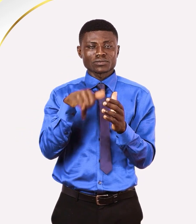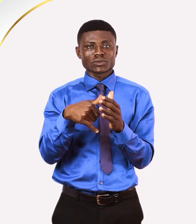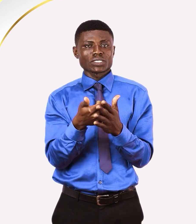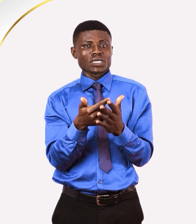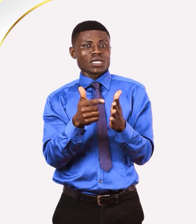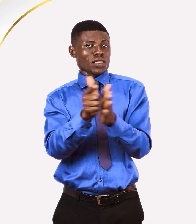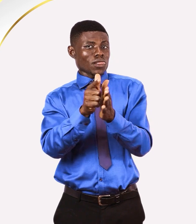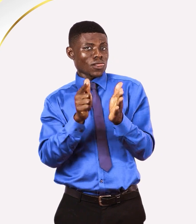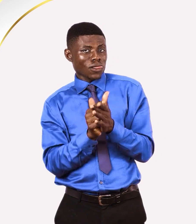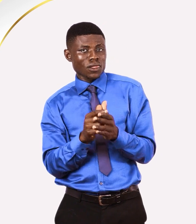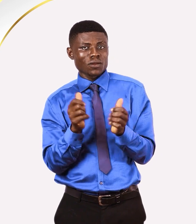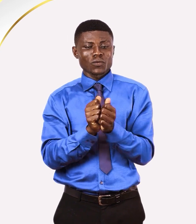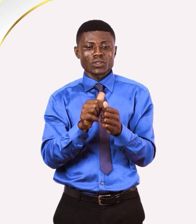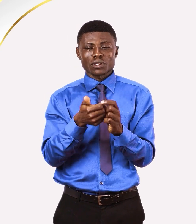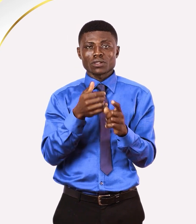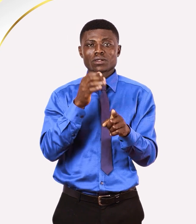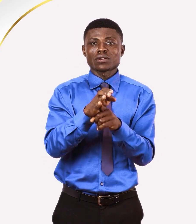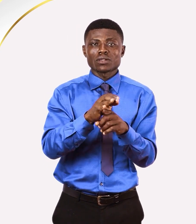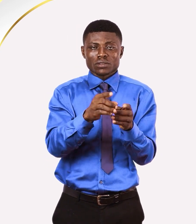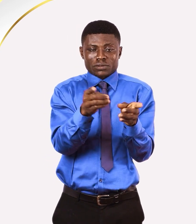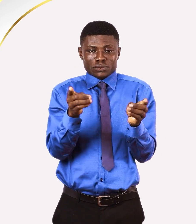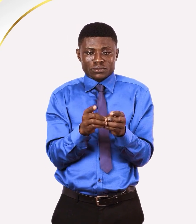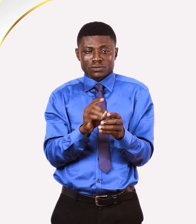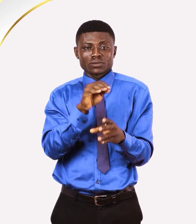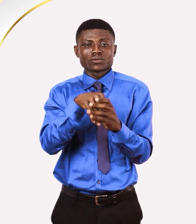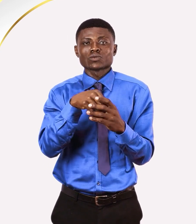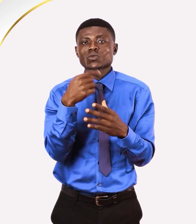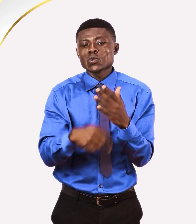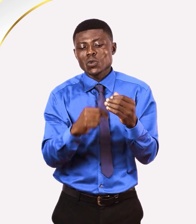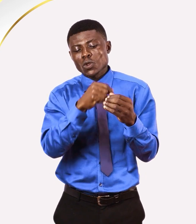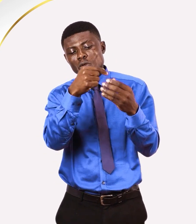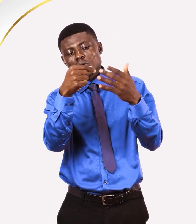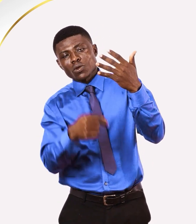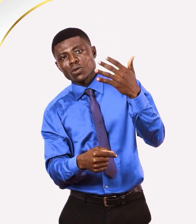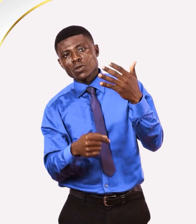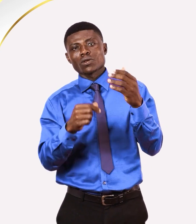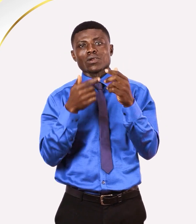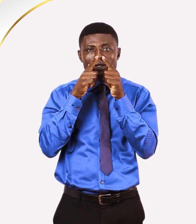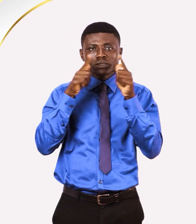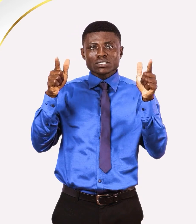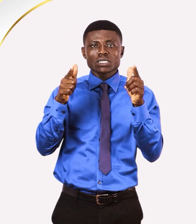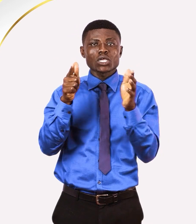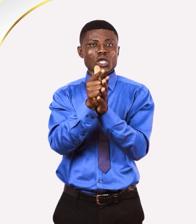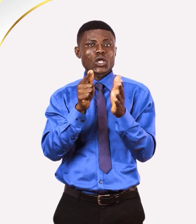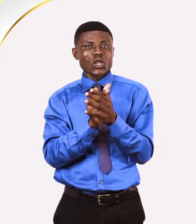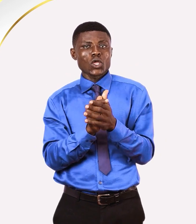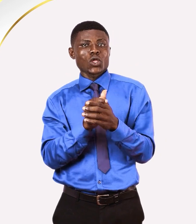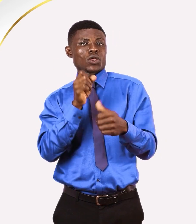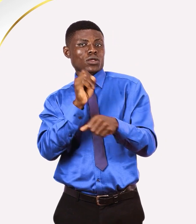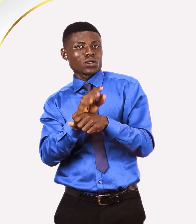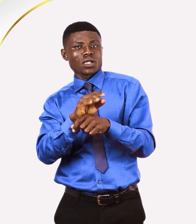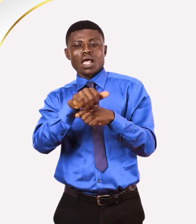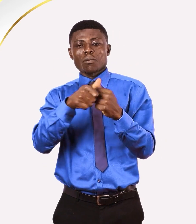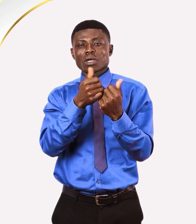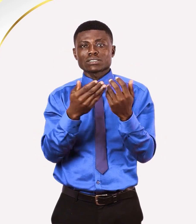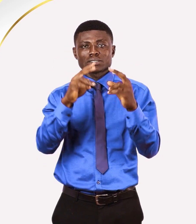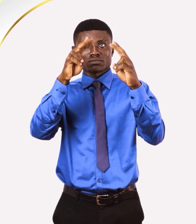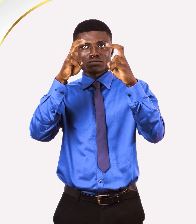Responsibilities of the Legal and Enforcement Departments include the provision of general legal counsel on